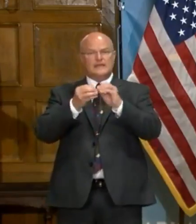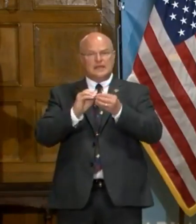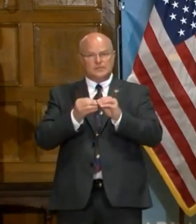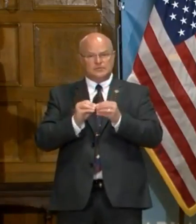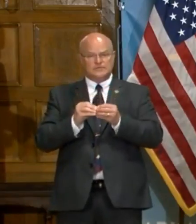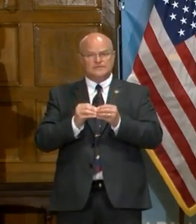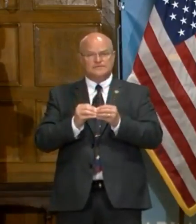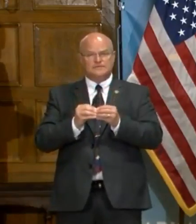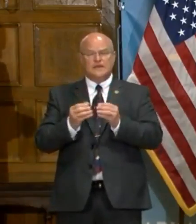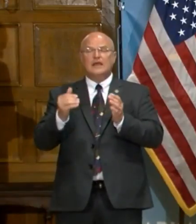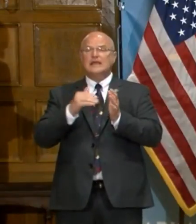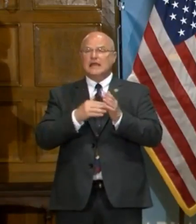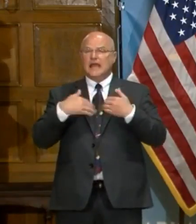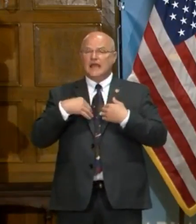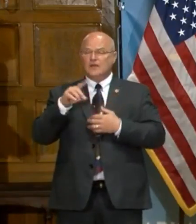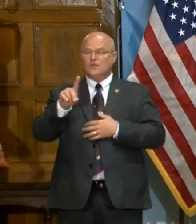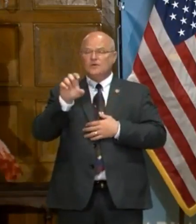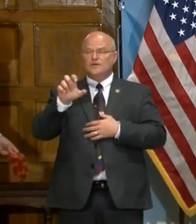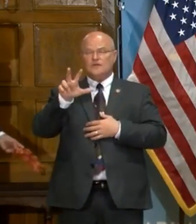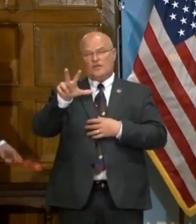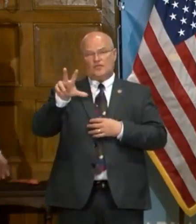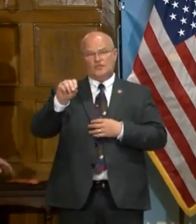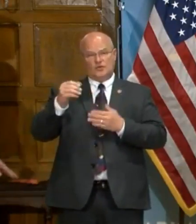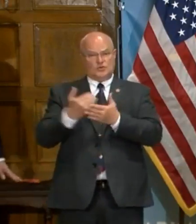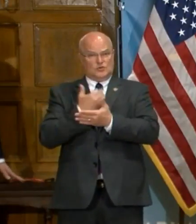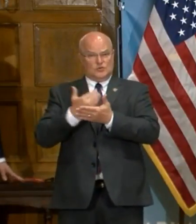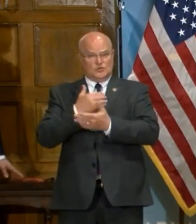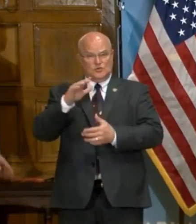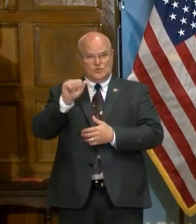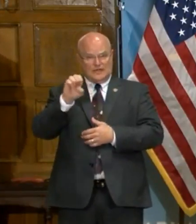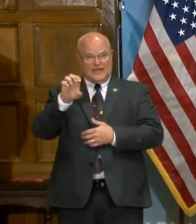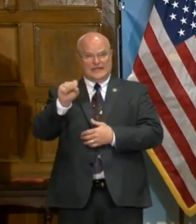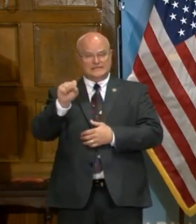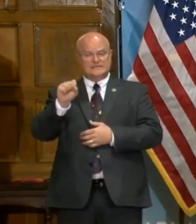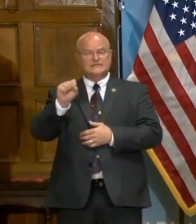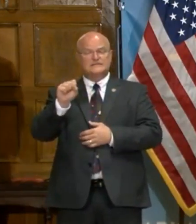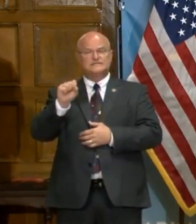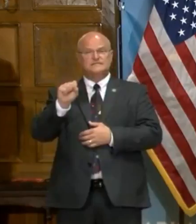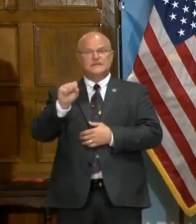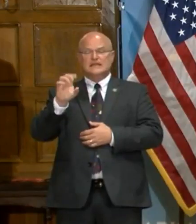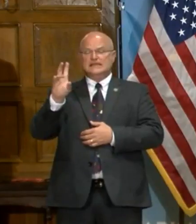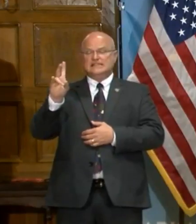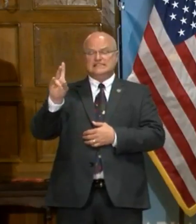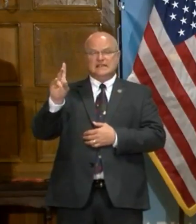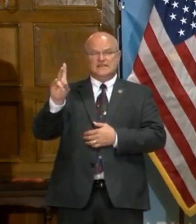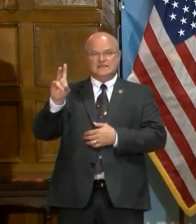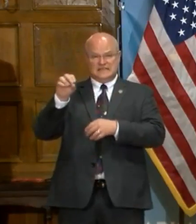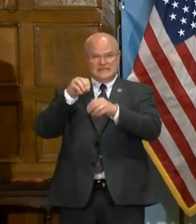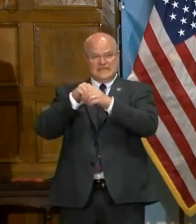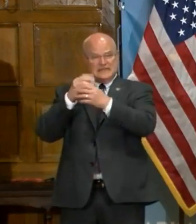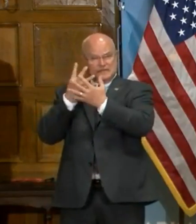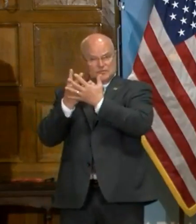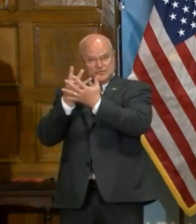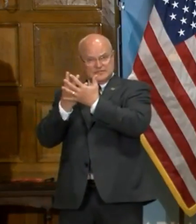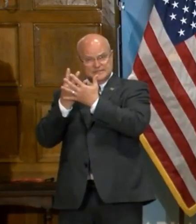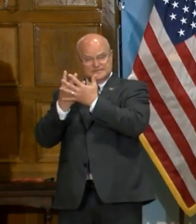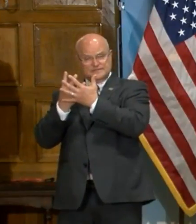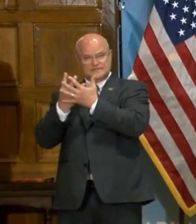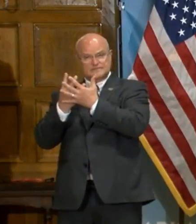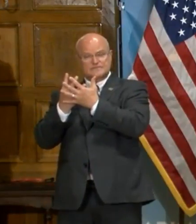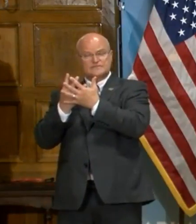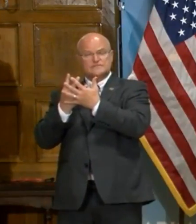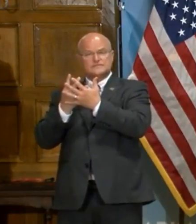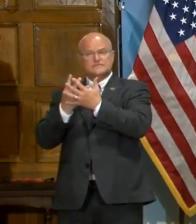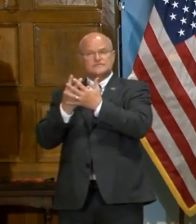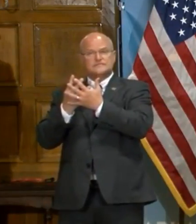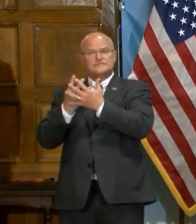numbers. Again, we have had 130 new cases since yesterday. 17 of those were in correctional facilities.